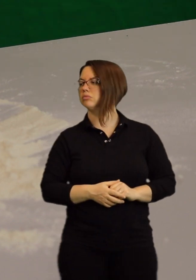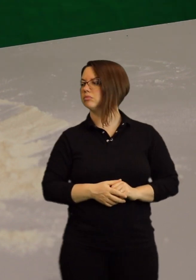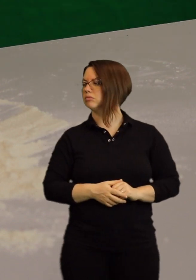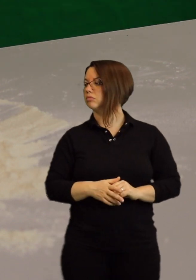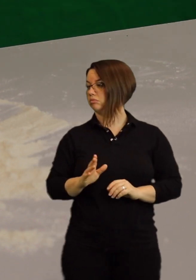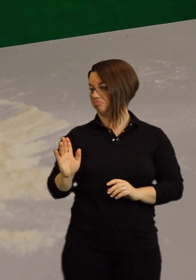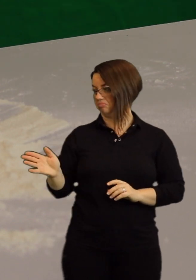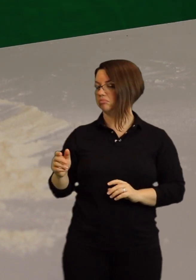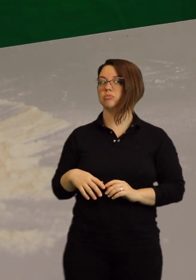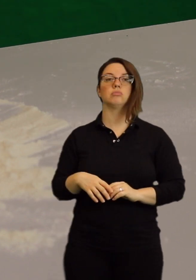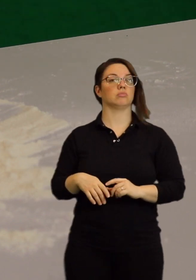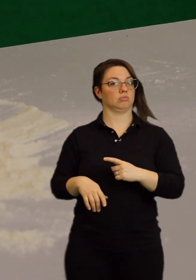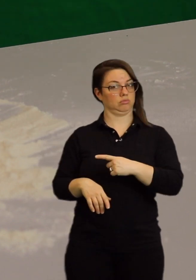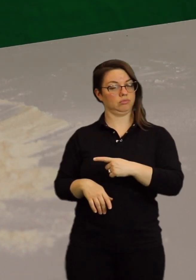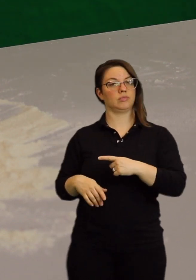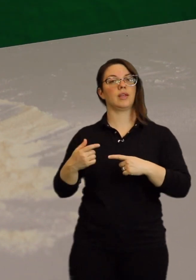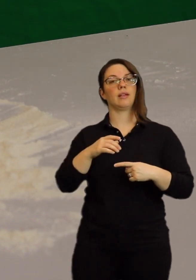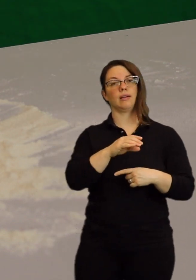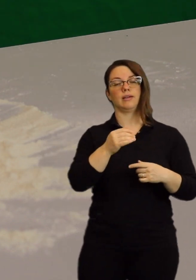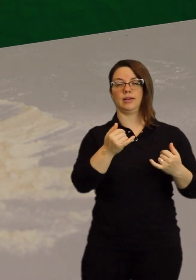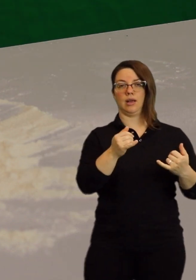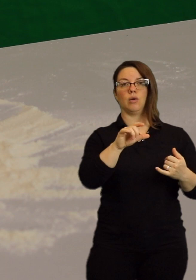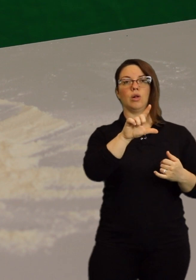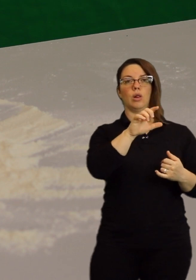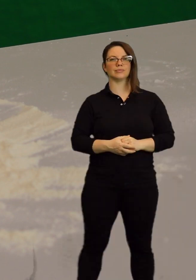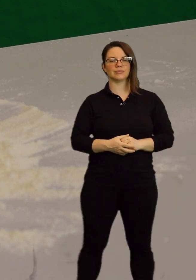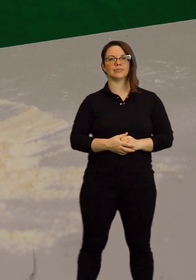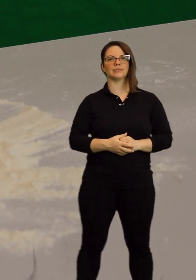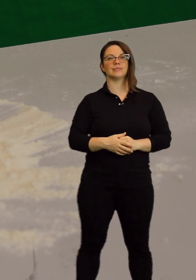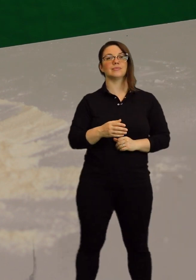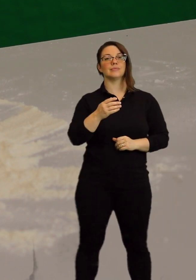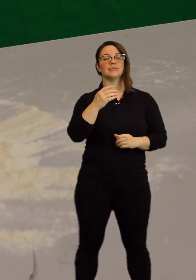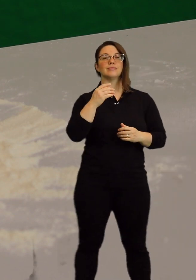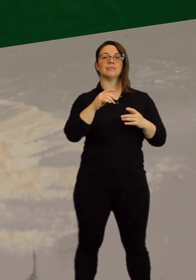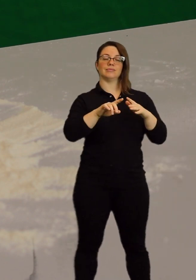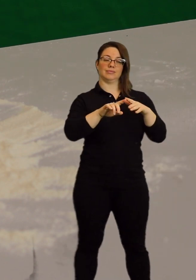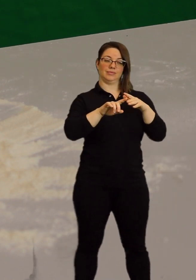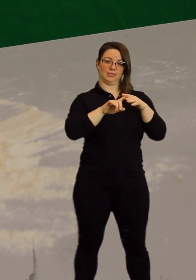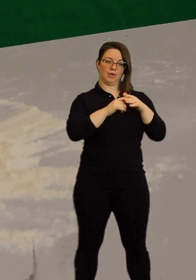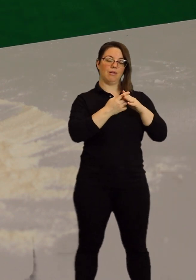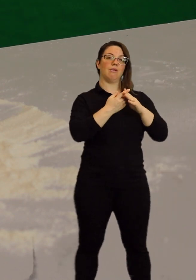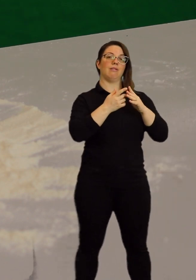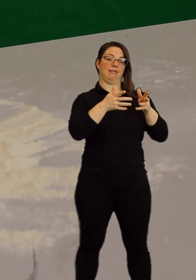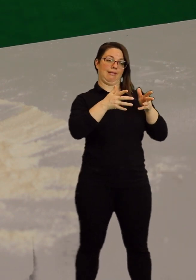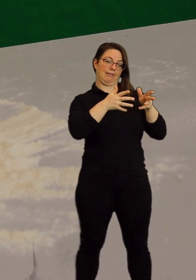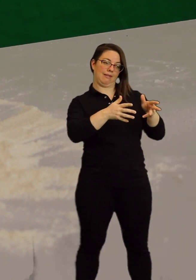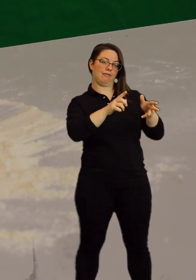should be able to start cooking our bannock.